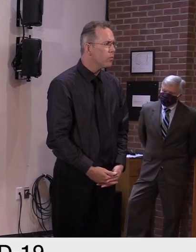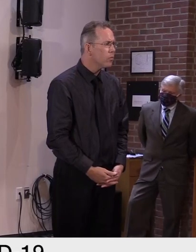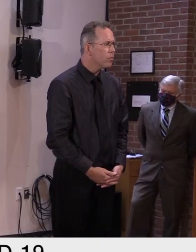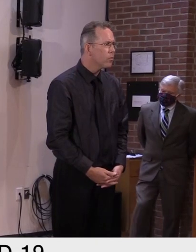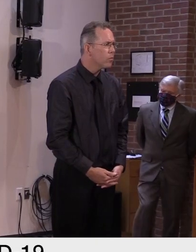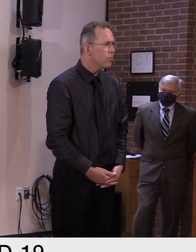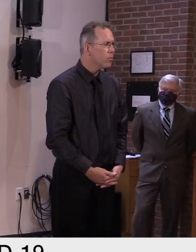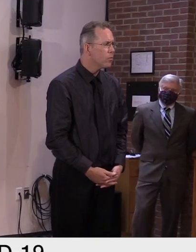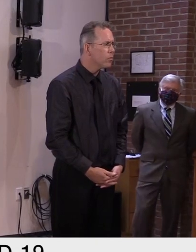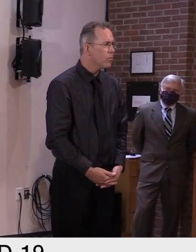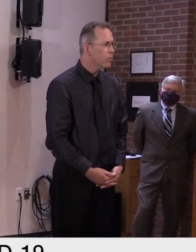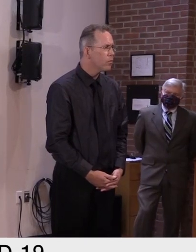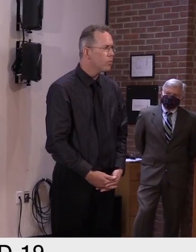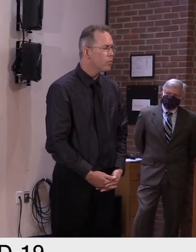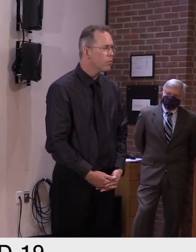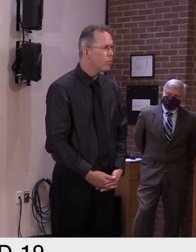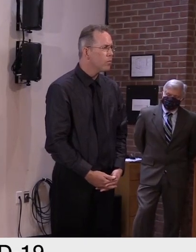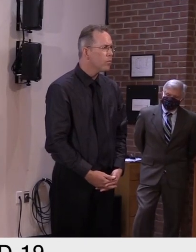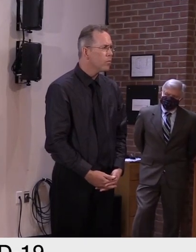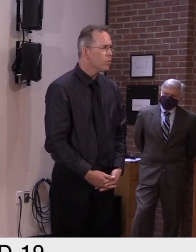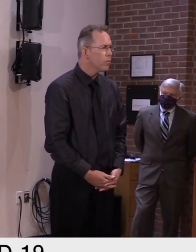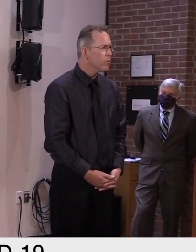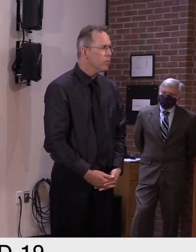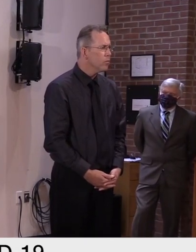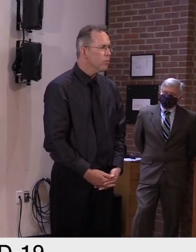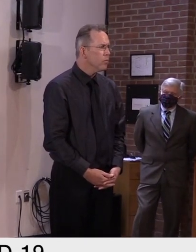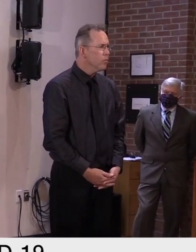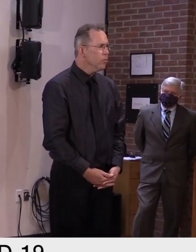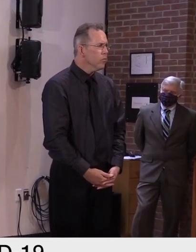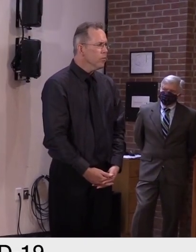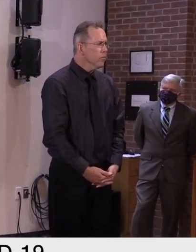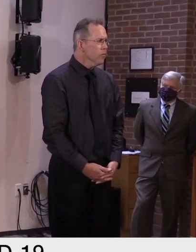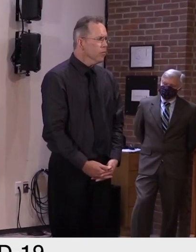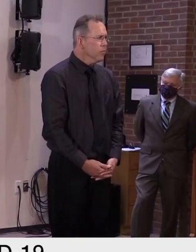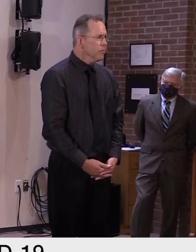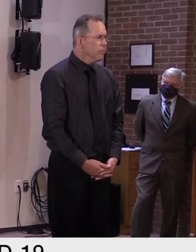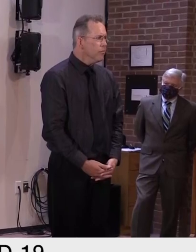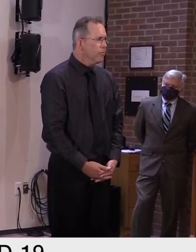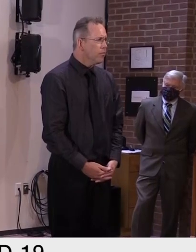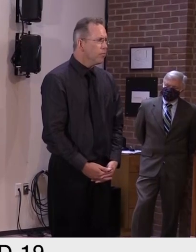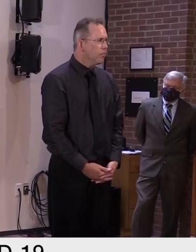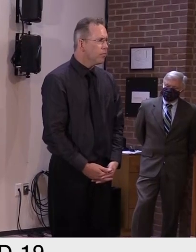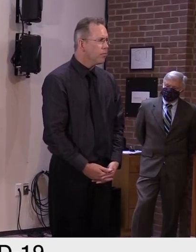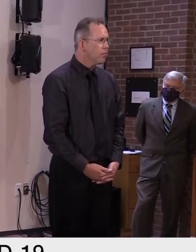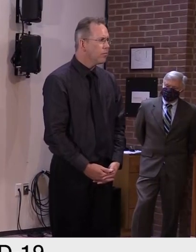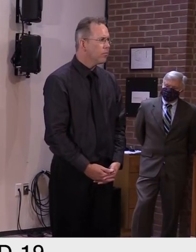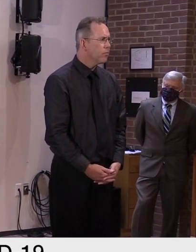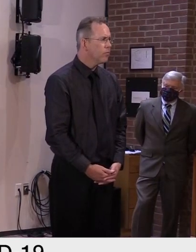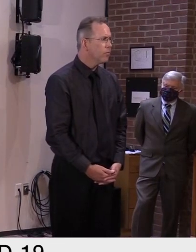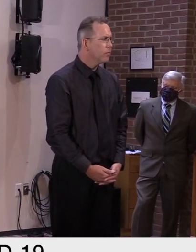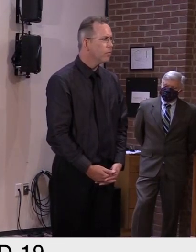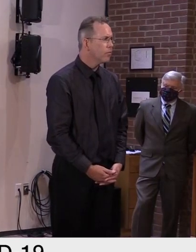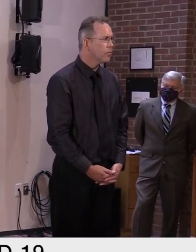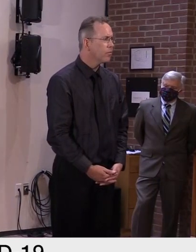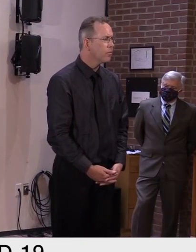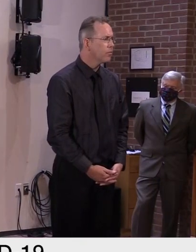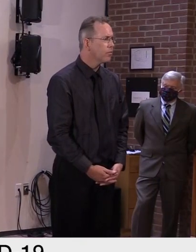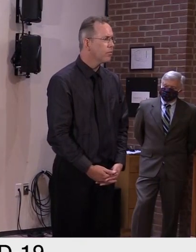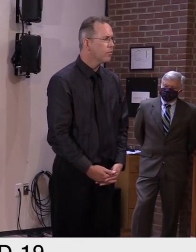Friday. Another 3 have been confirmed, and another 5 are under investigation. So